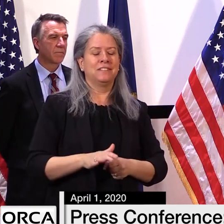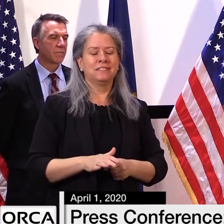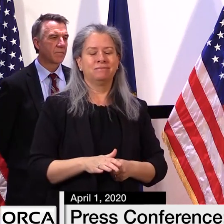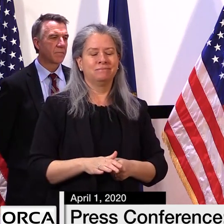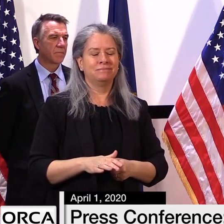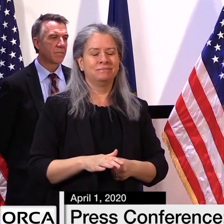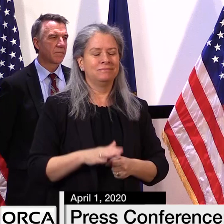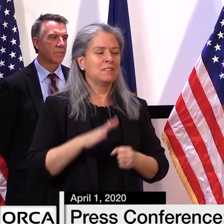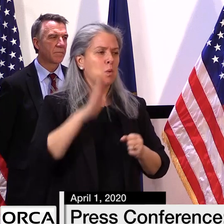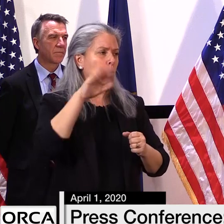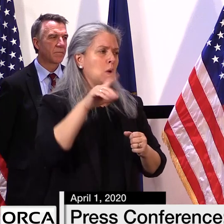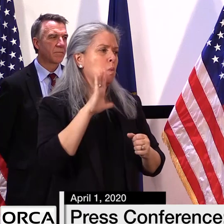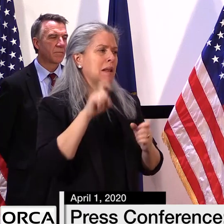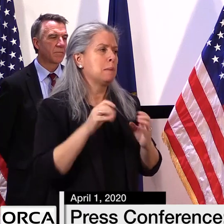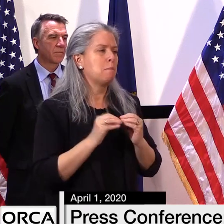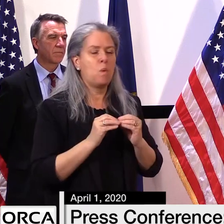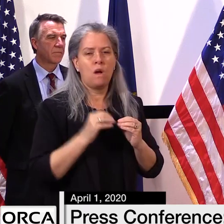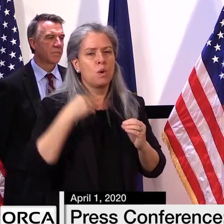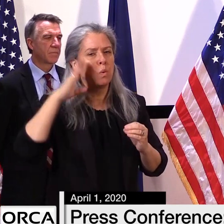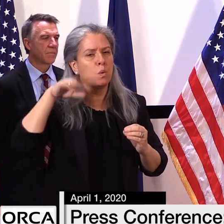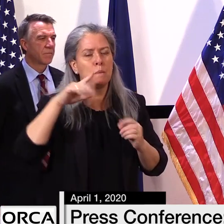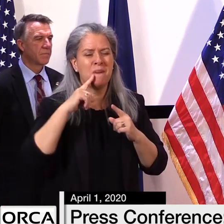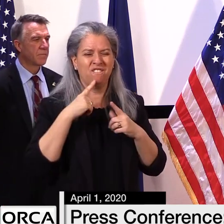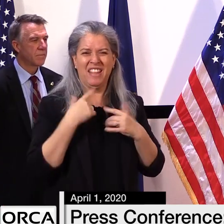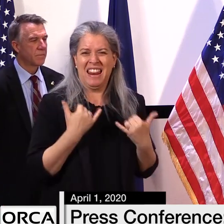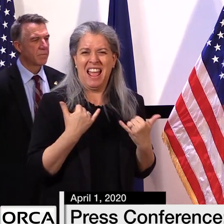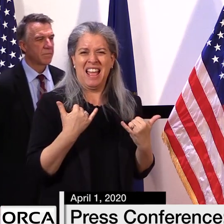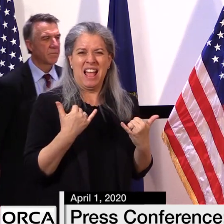but it is a start and a